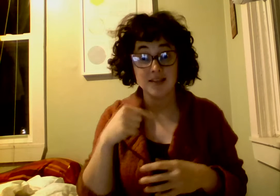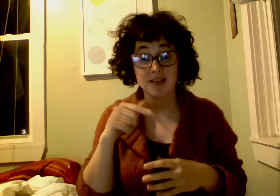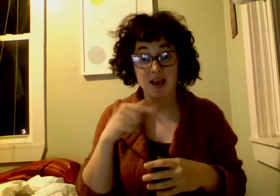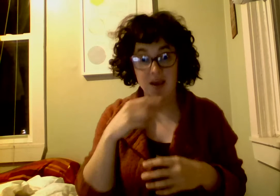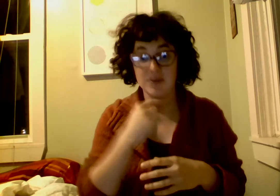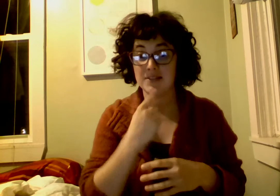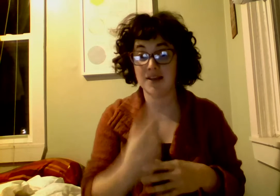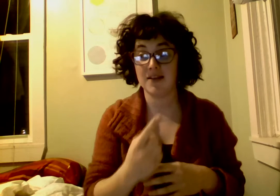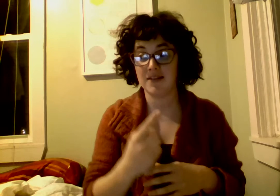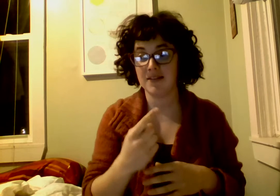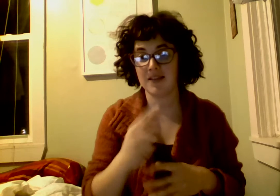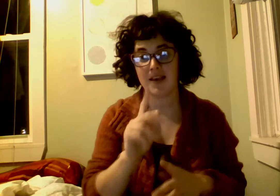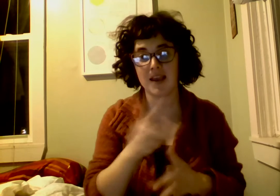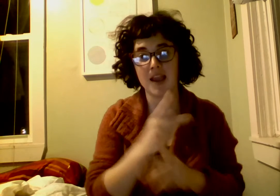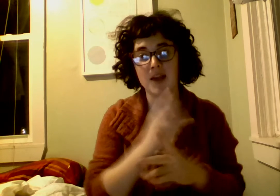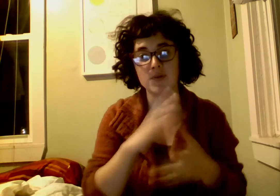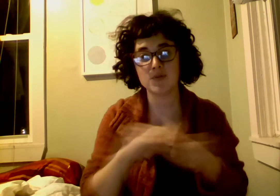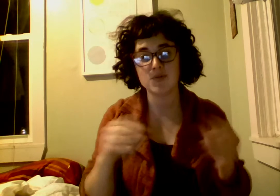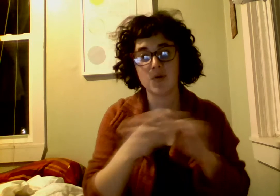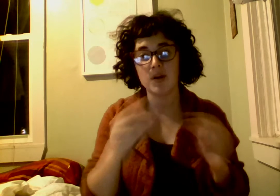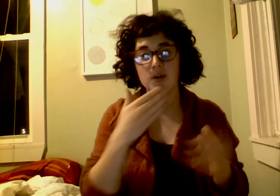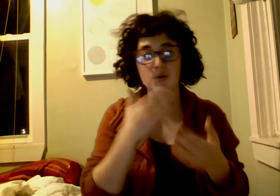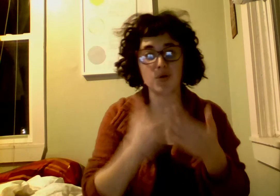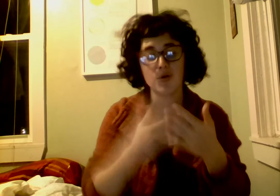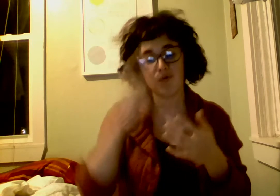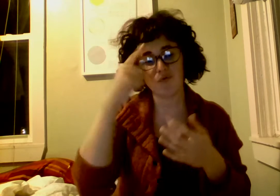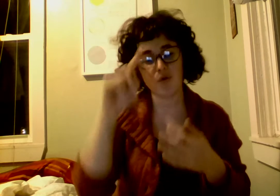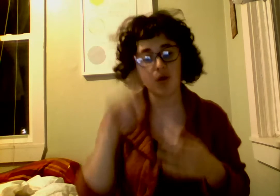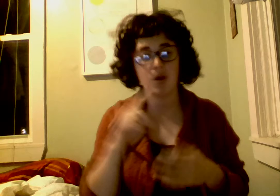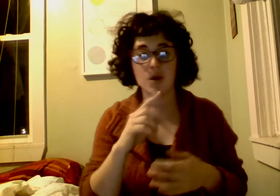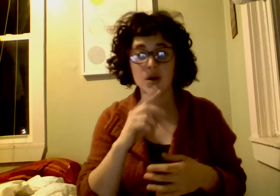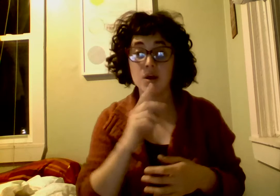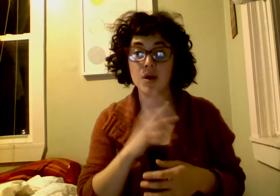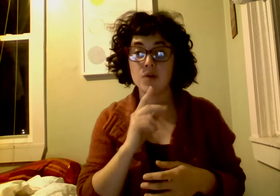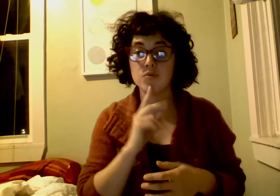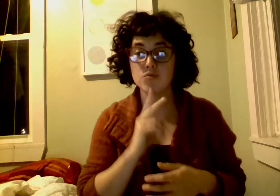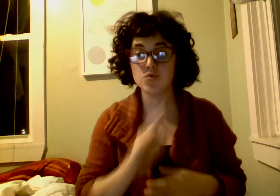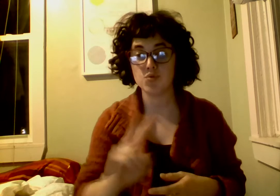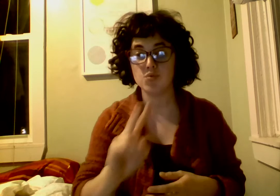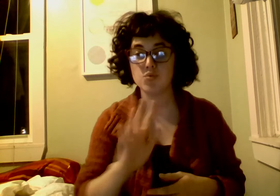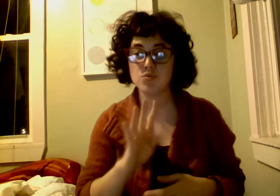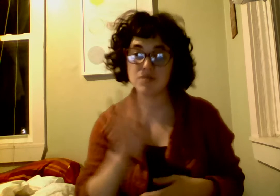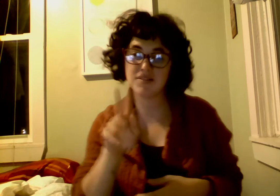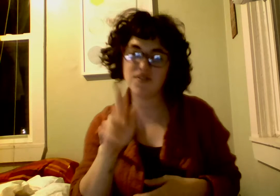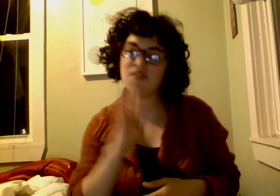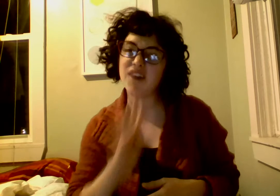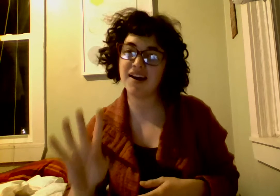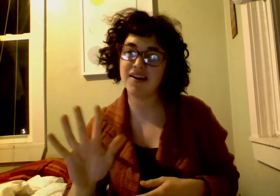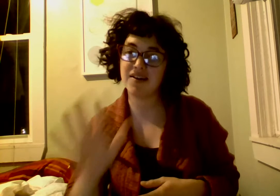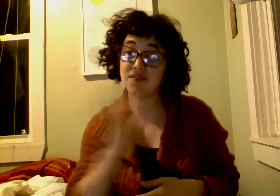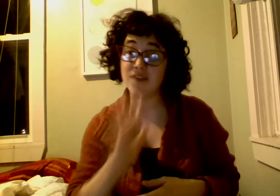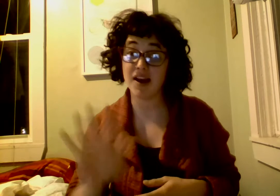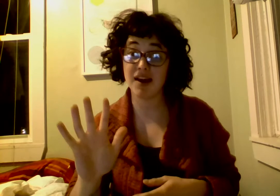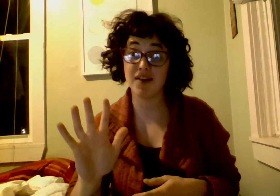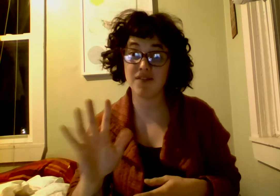that's really good for 2 to 5 or 2 to 6 years of age. And I'll just sort